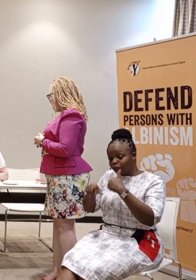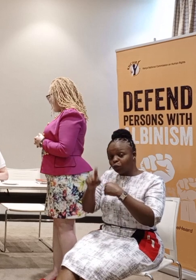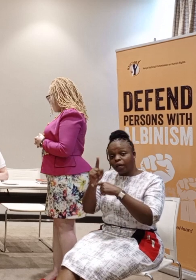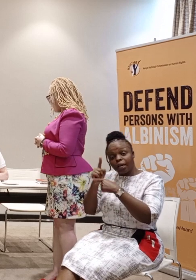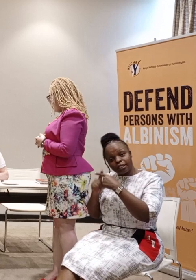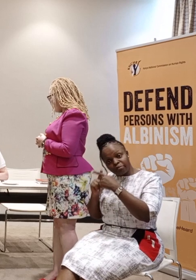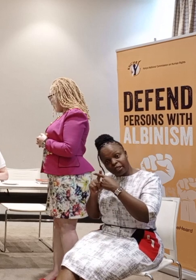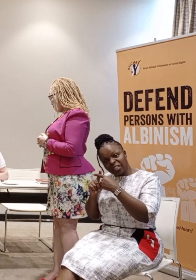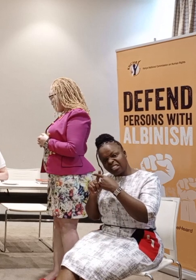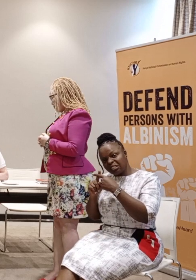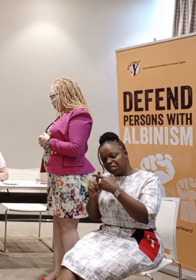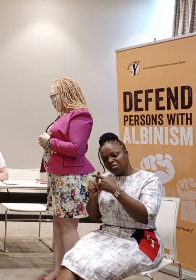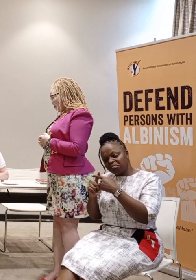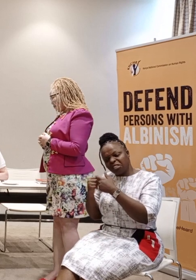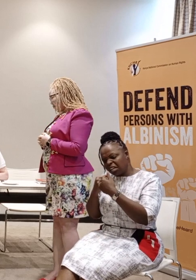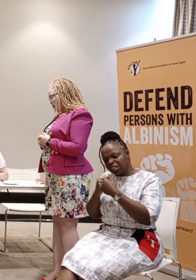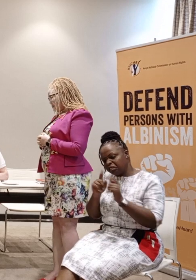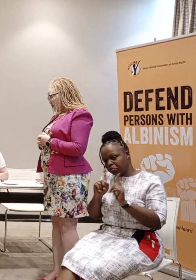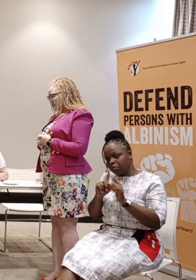barriers.